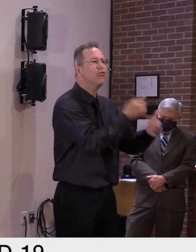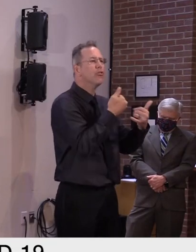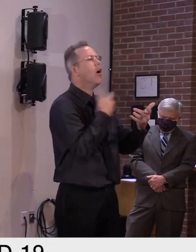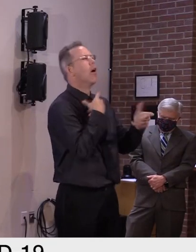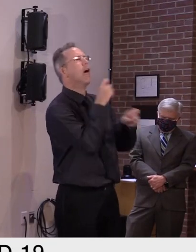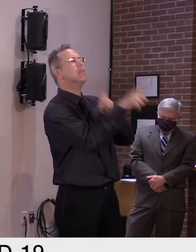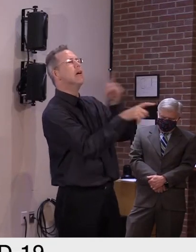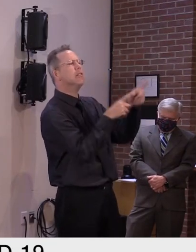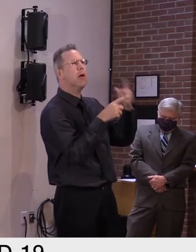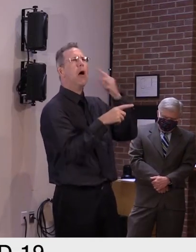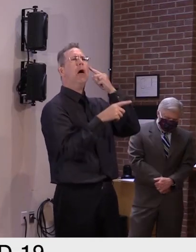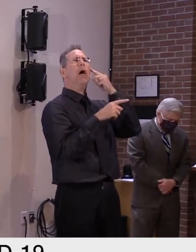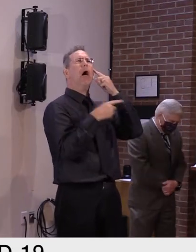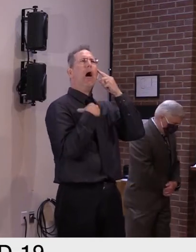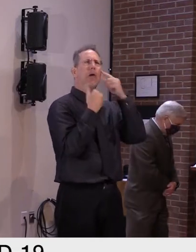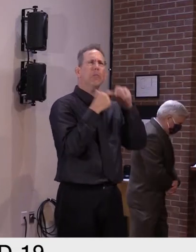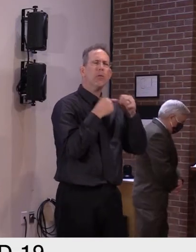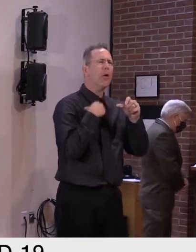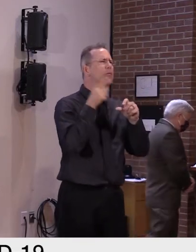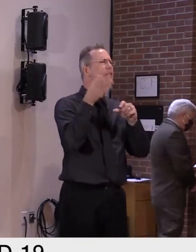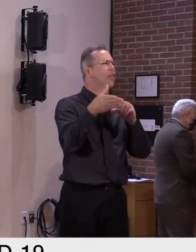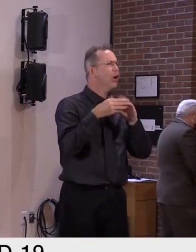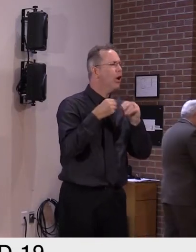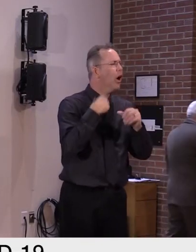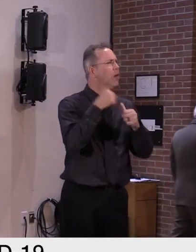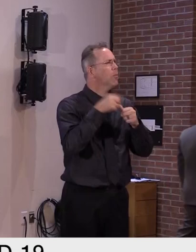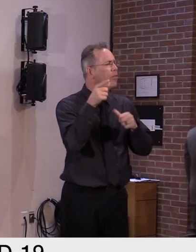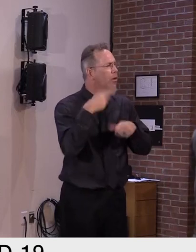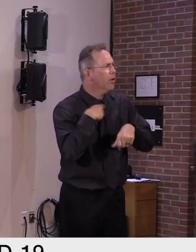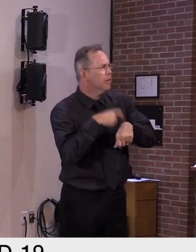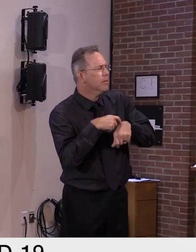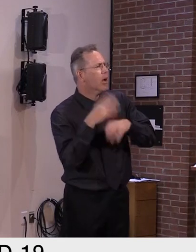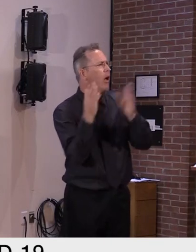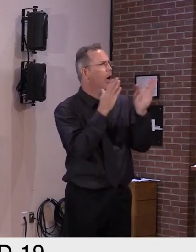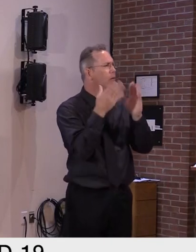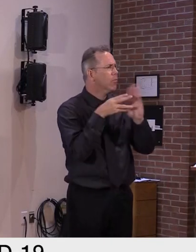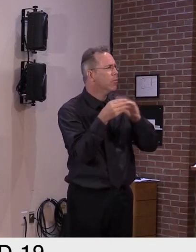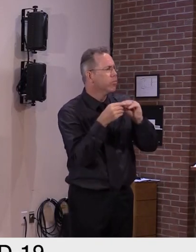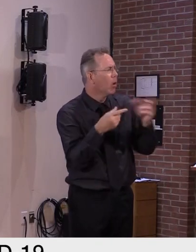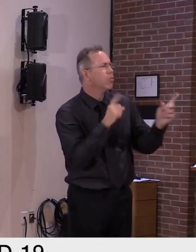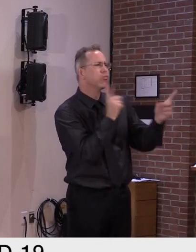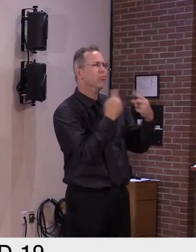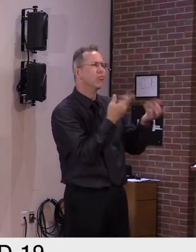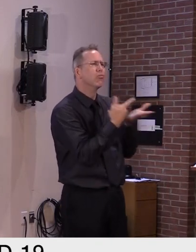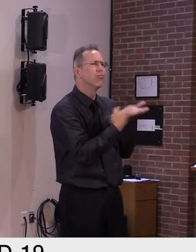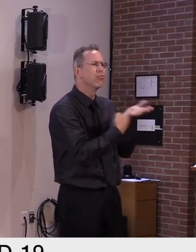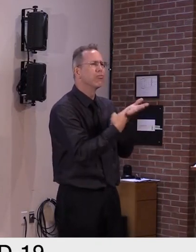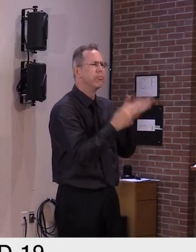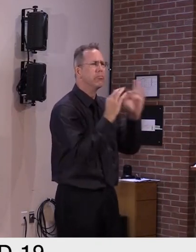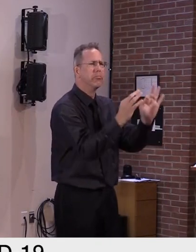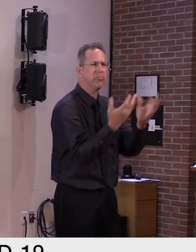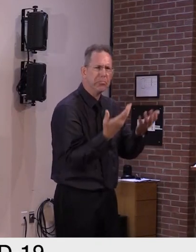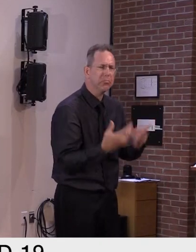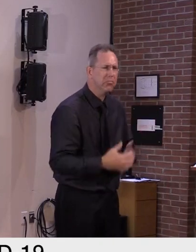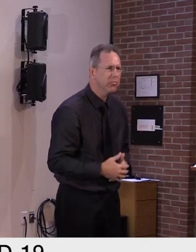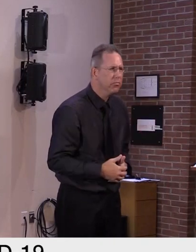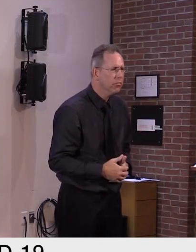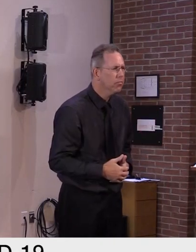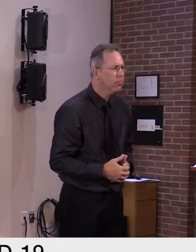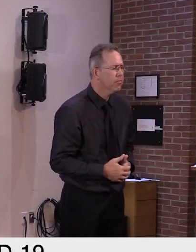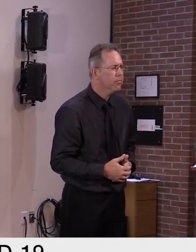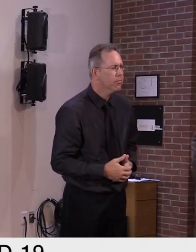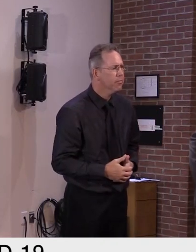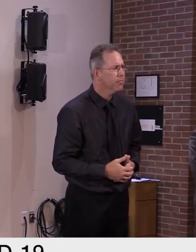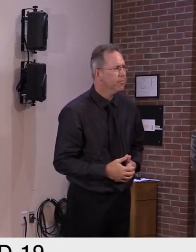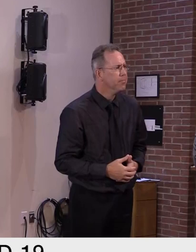Mm-hmm. And then I just wanted to circle back to what you said at the opening about that based on sort of the